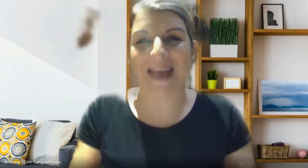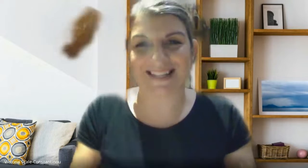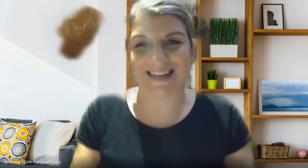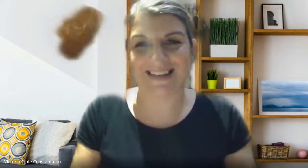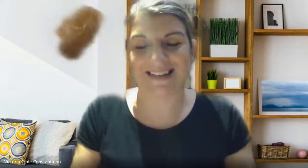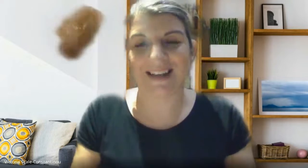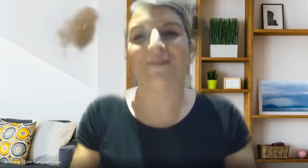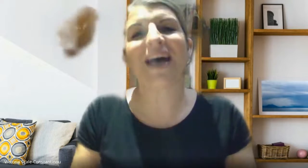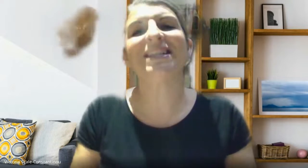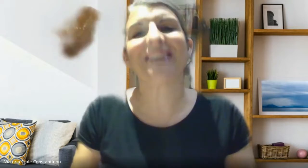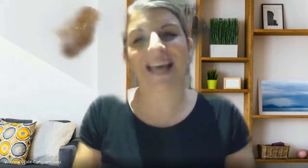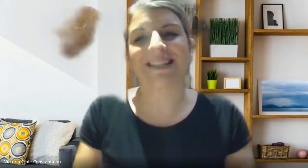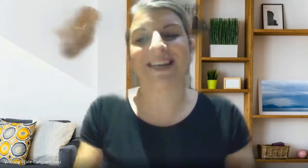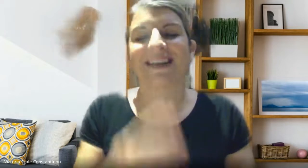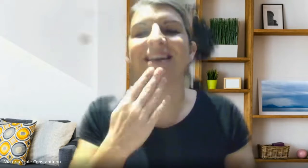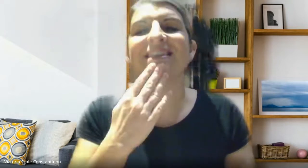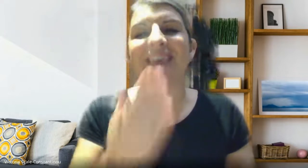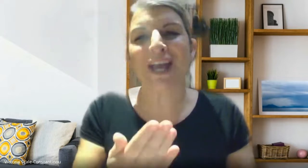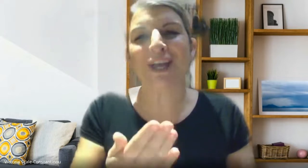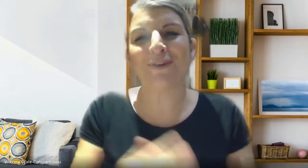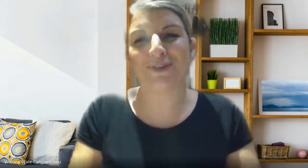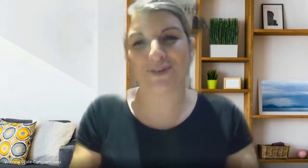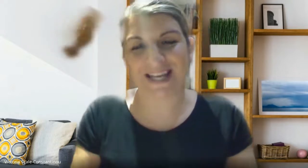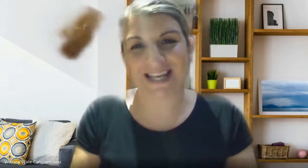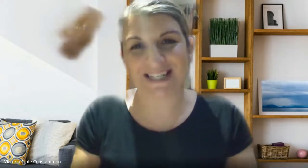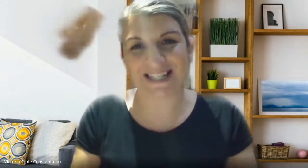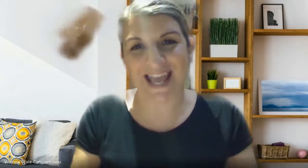and better. Fantastic. Thank you